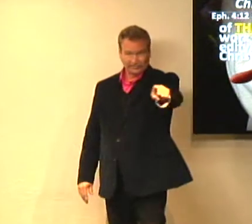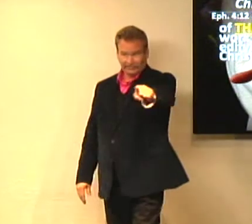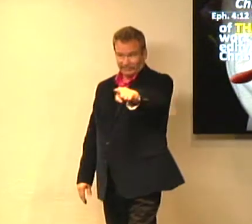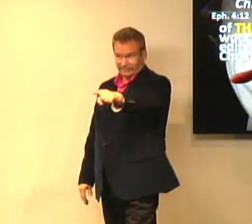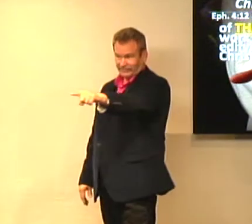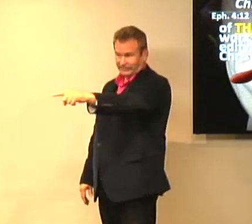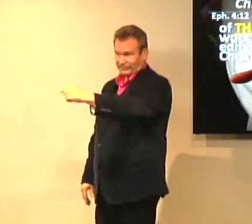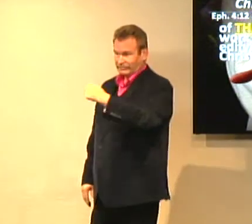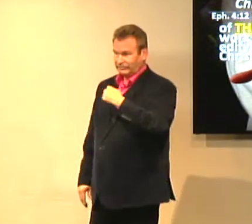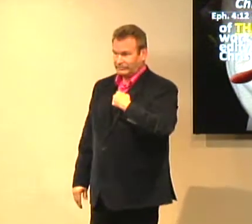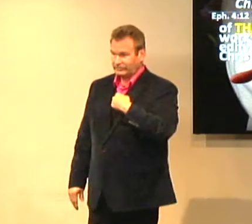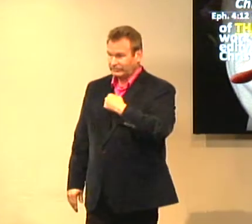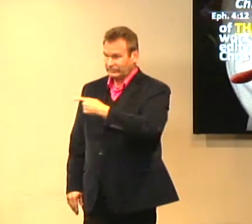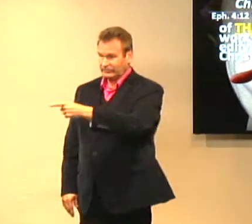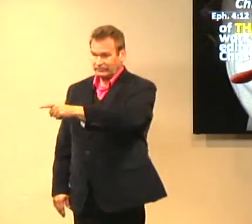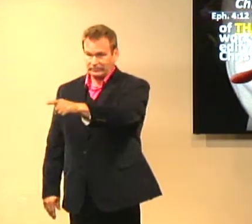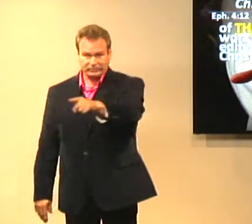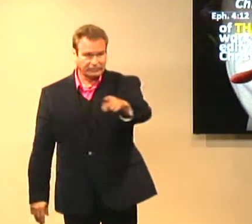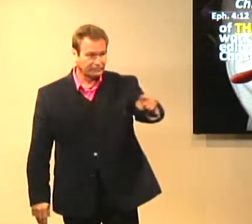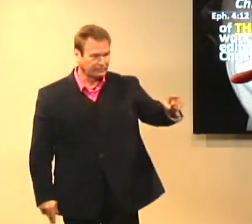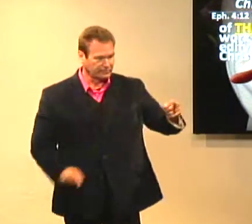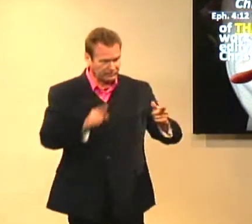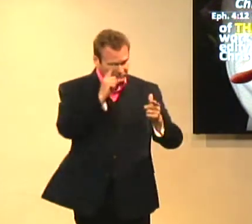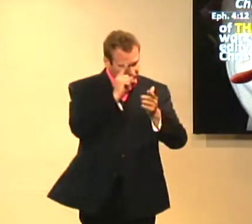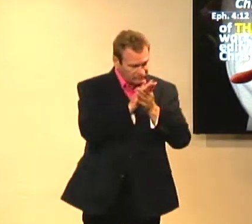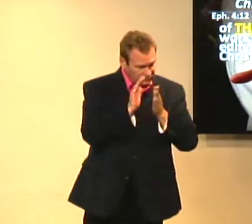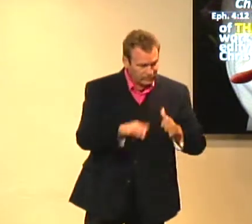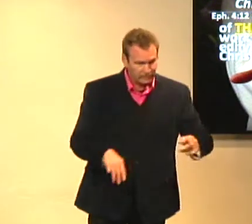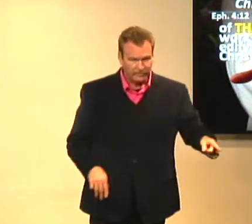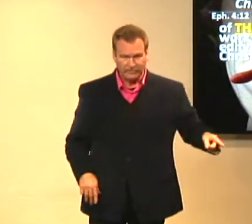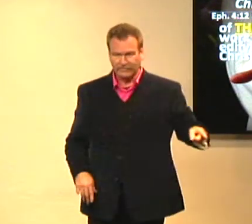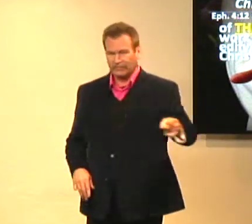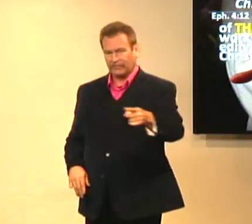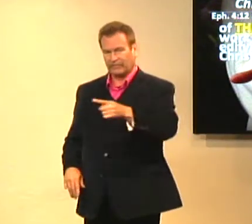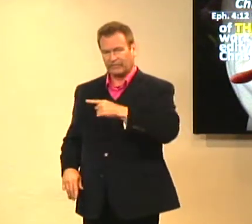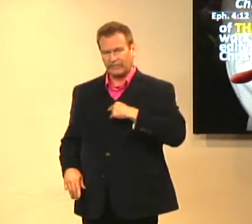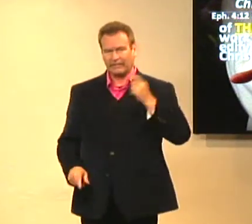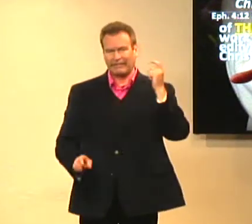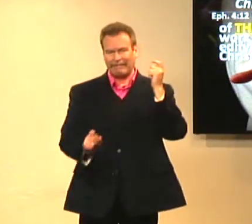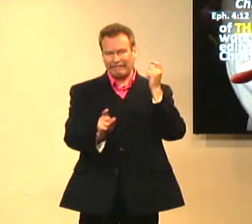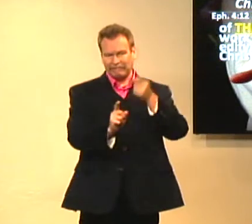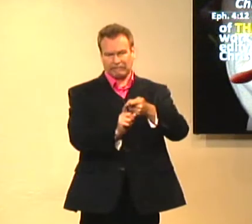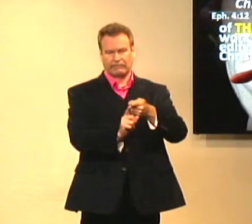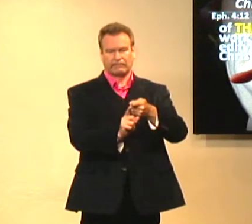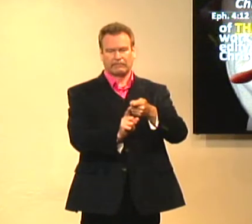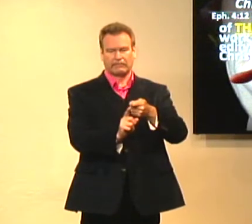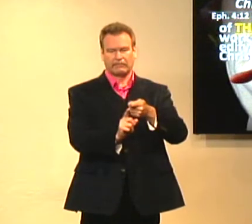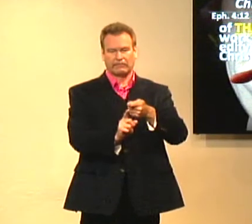It's for you. It's for you and me, all of the believers.